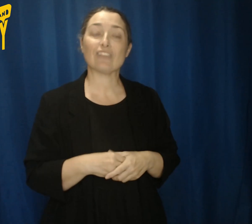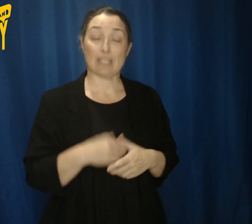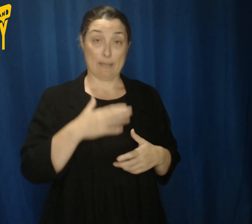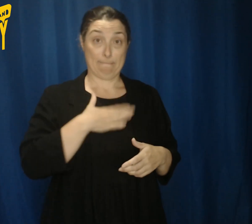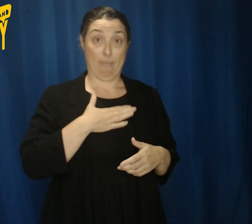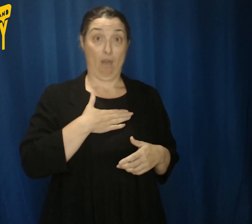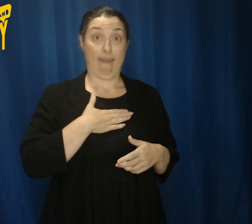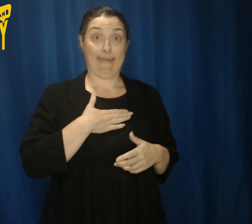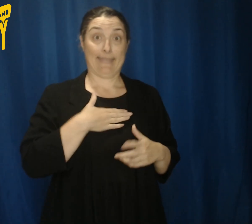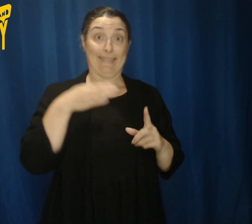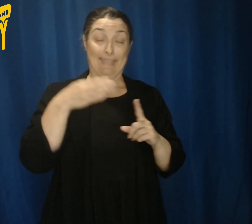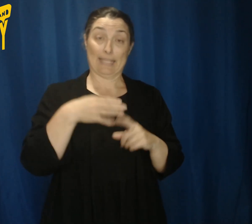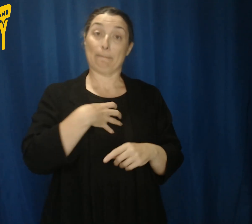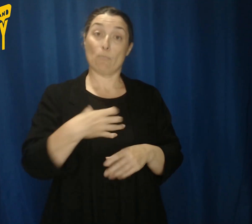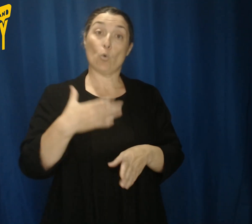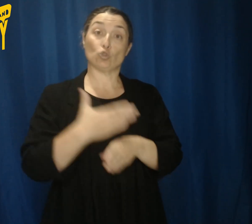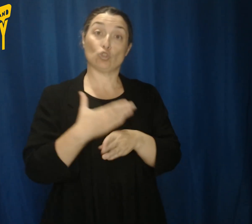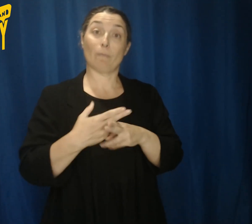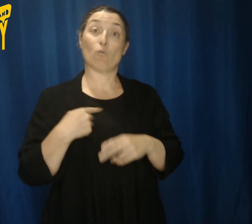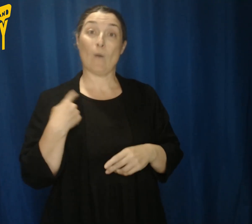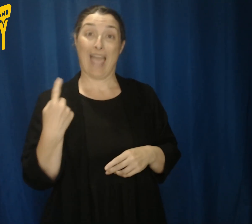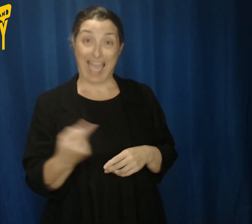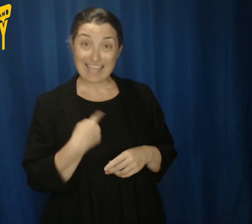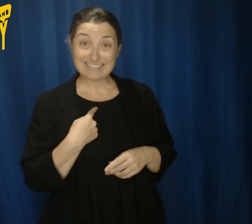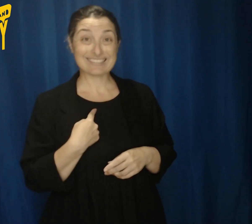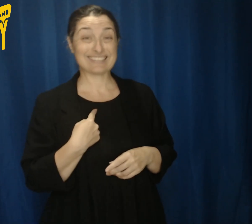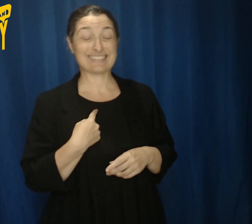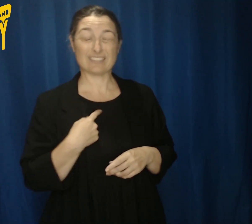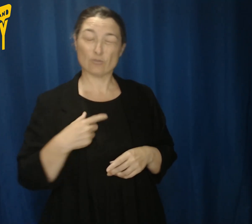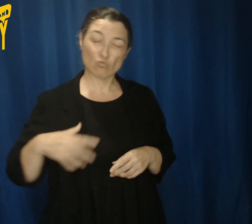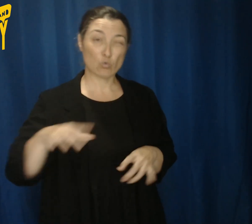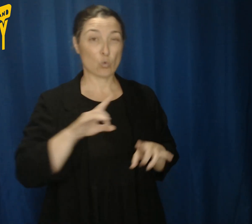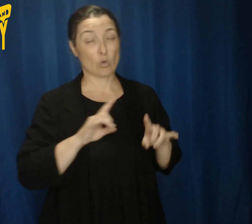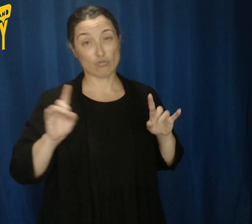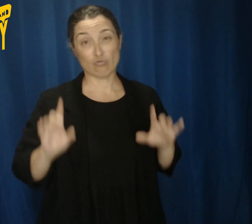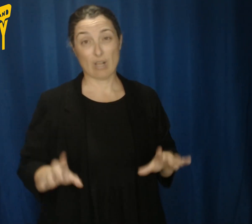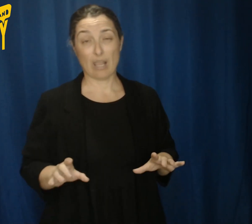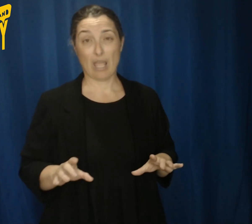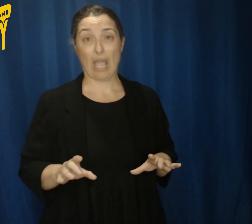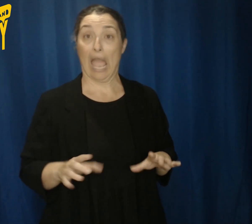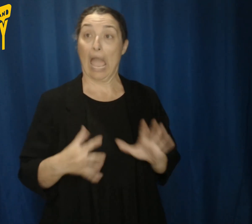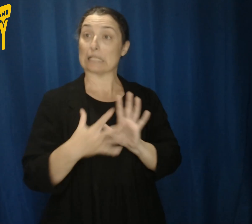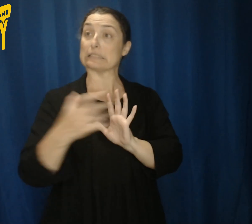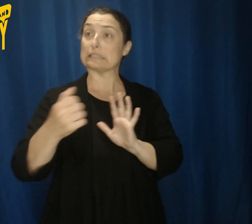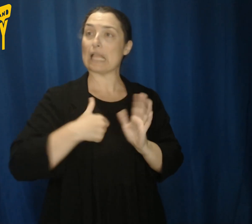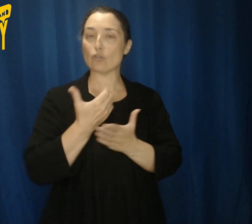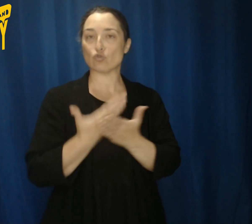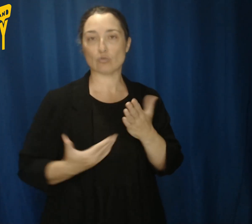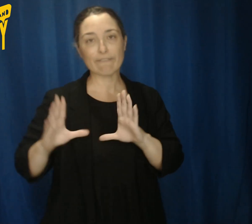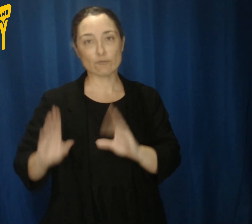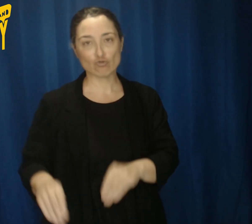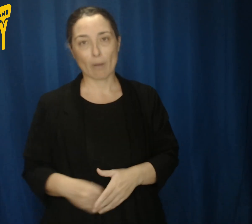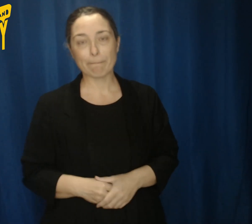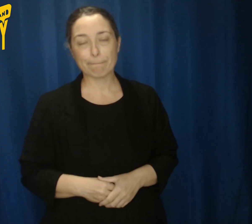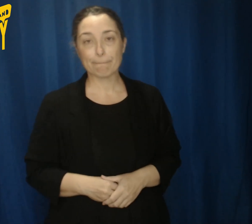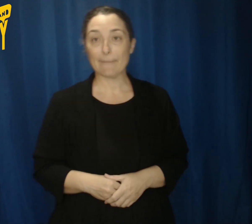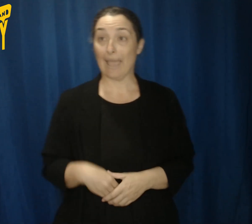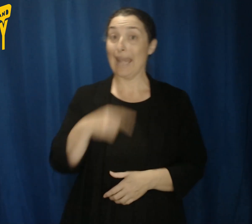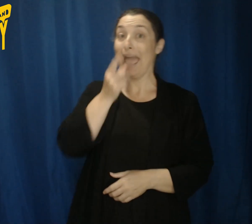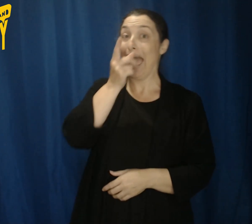more jobs for us across Australia and stop stealing our stories. And having able-bodied people tell our